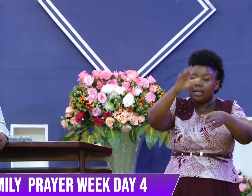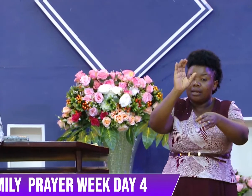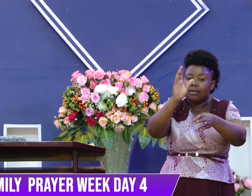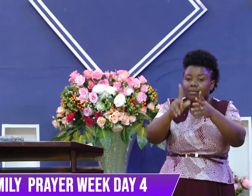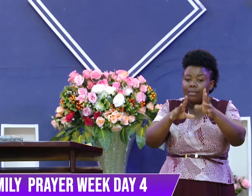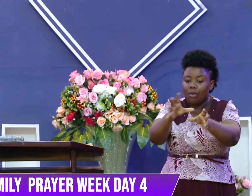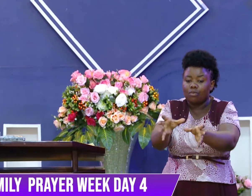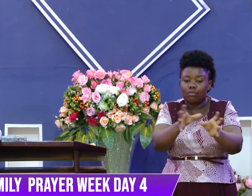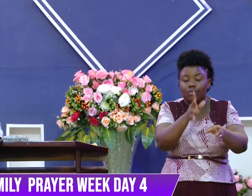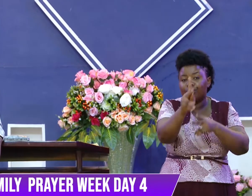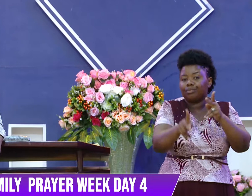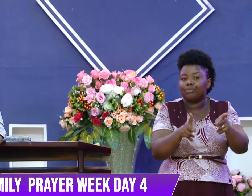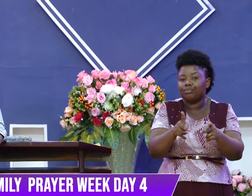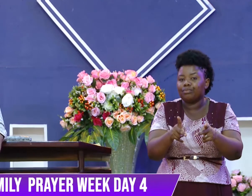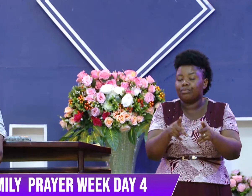amidst people.